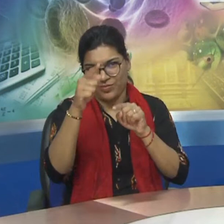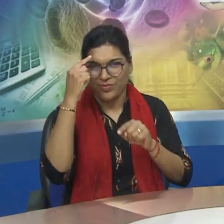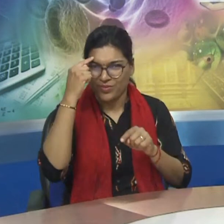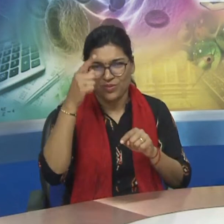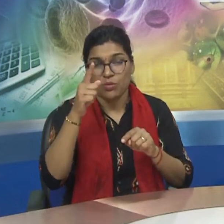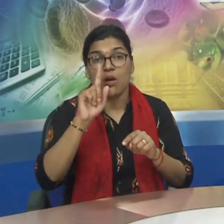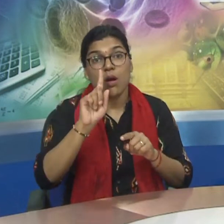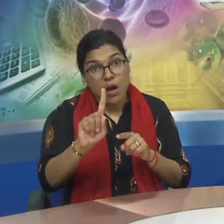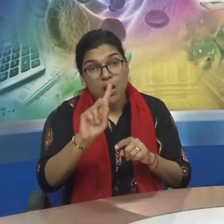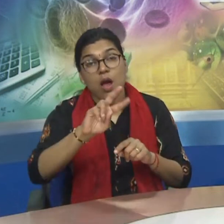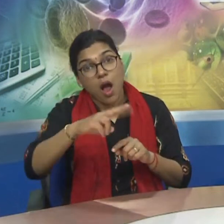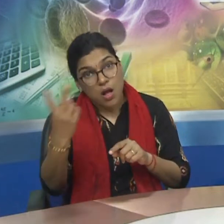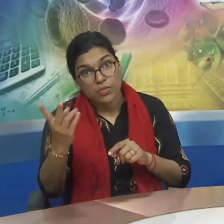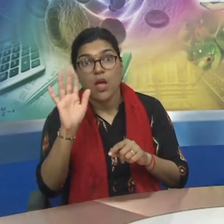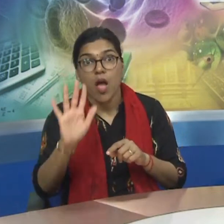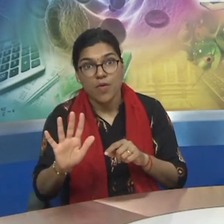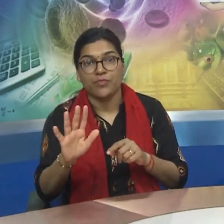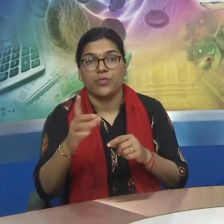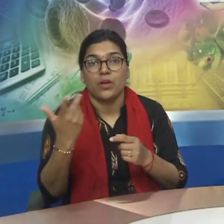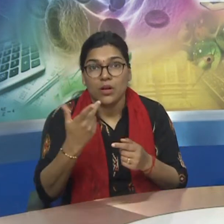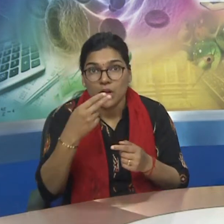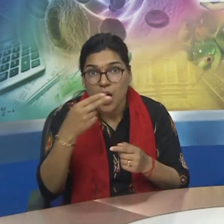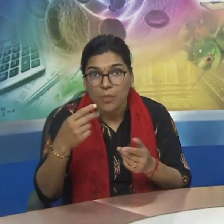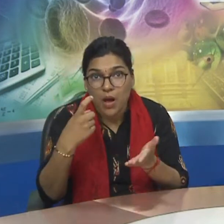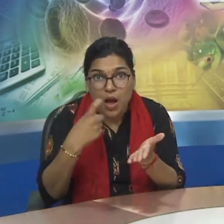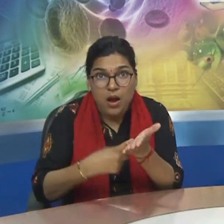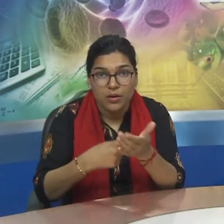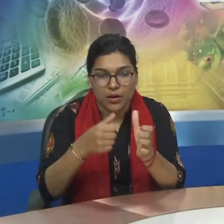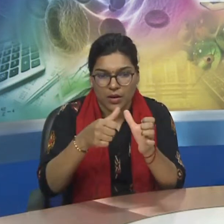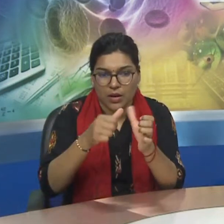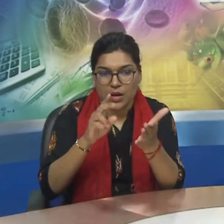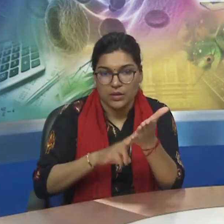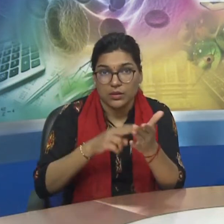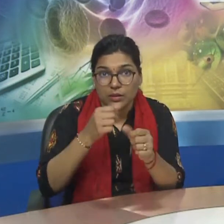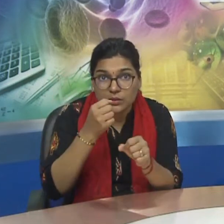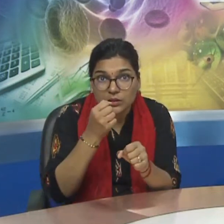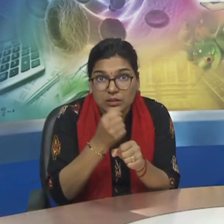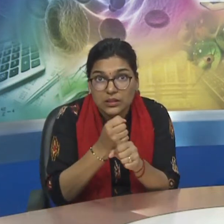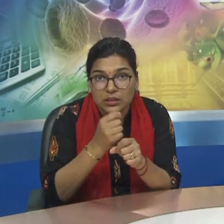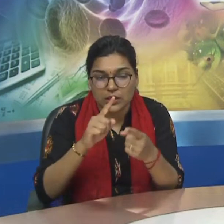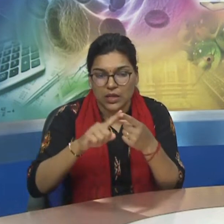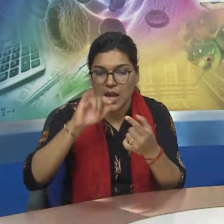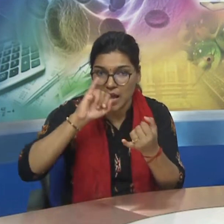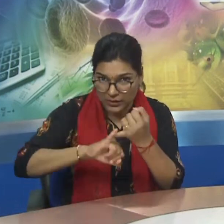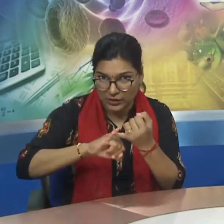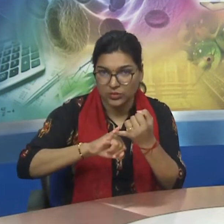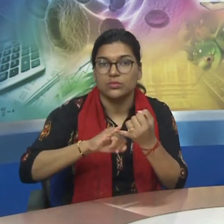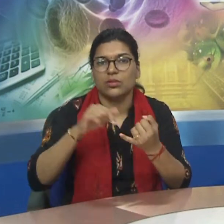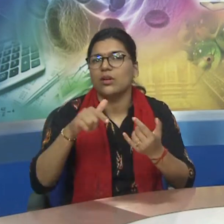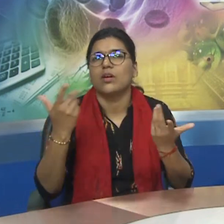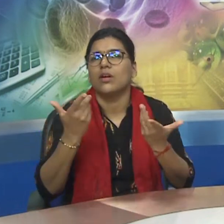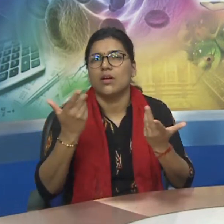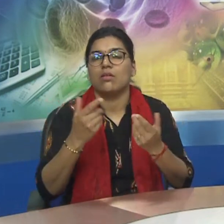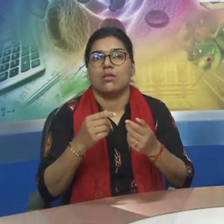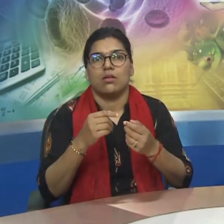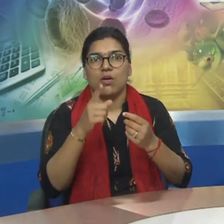Now here you can see how do we select cell and ranges from one cell to the other cell.